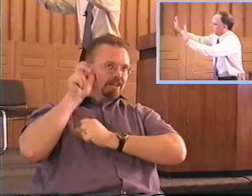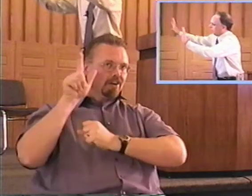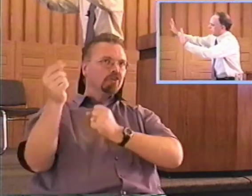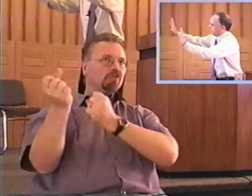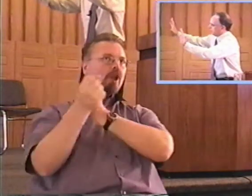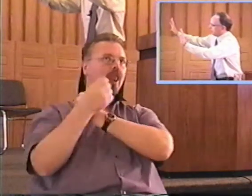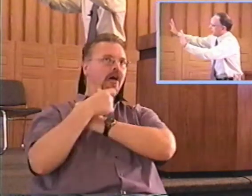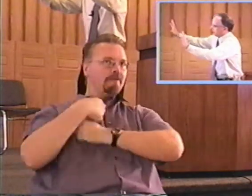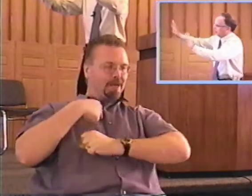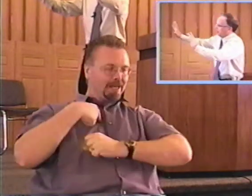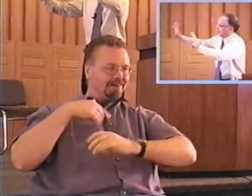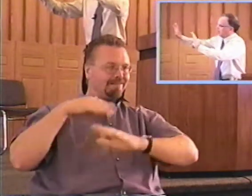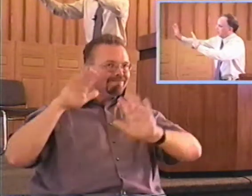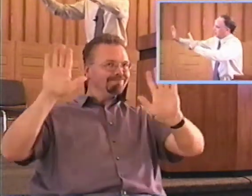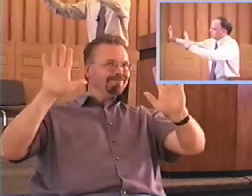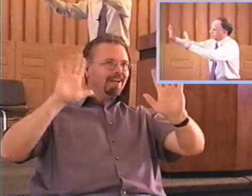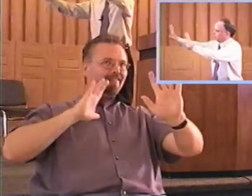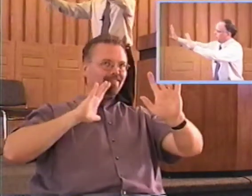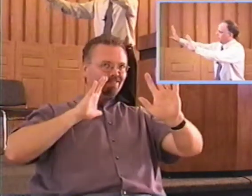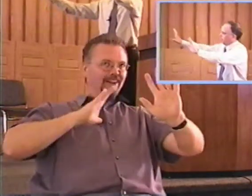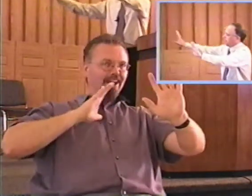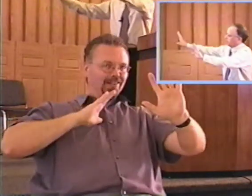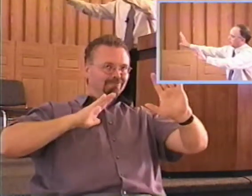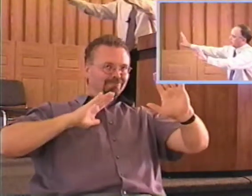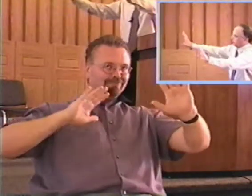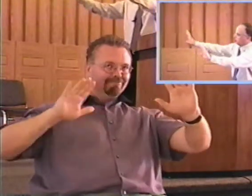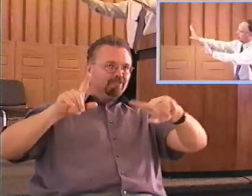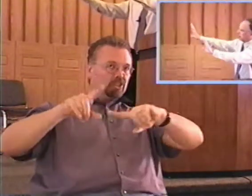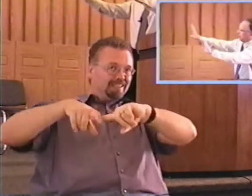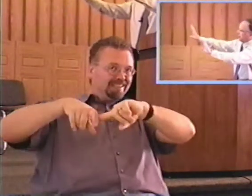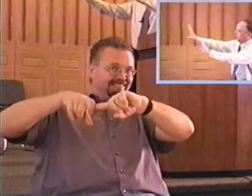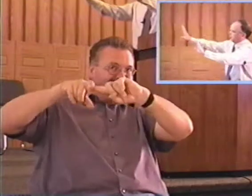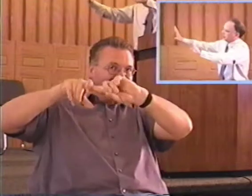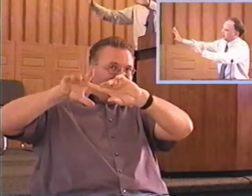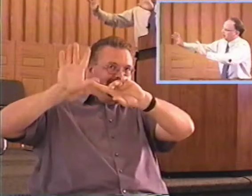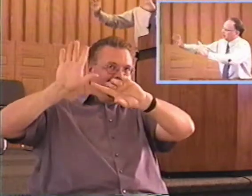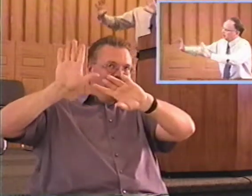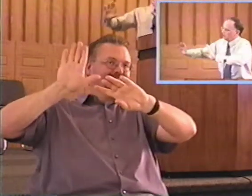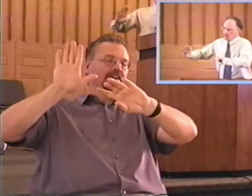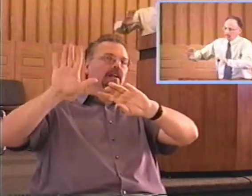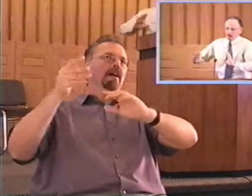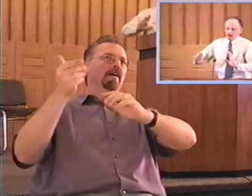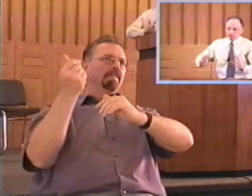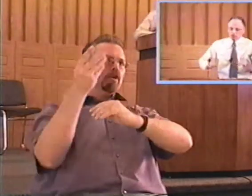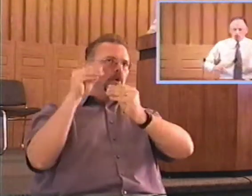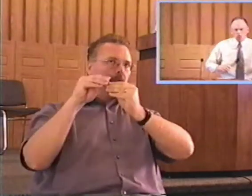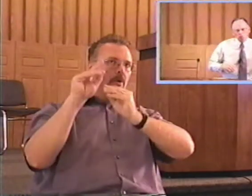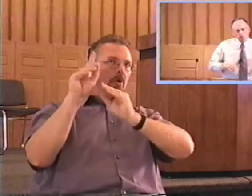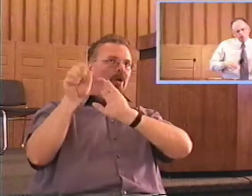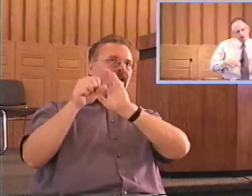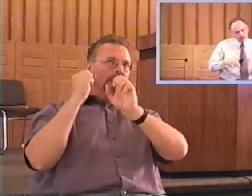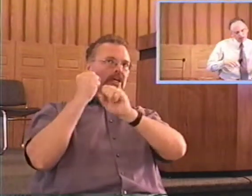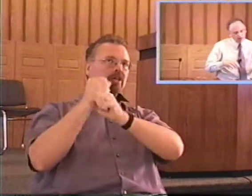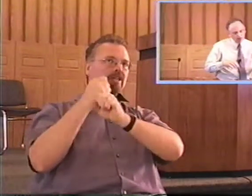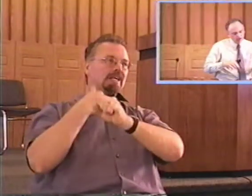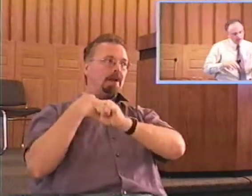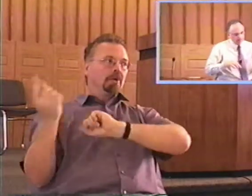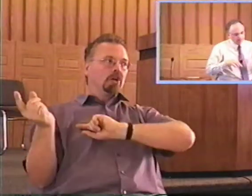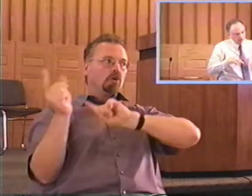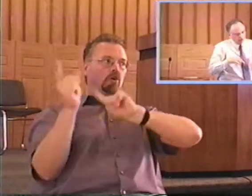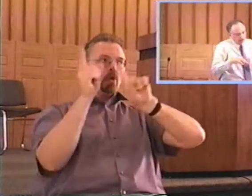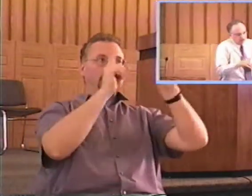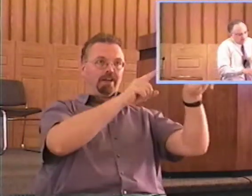Just keep your arms out there and just hold them out there for a couple more years. And I'm going to go over